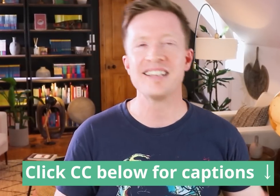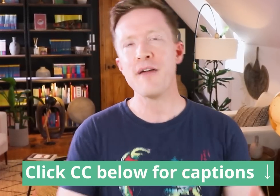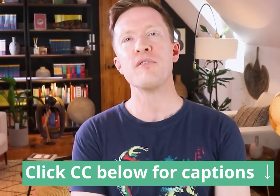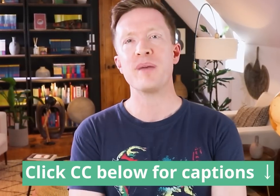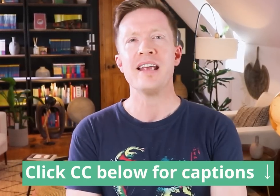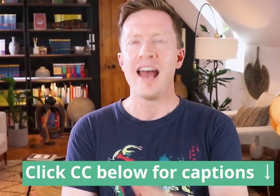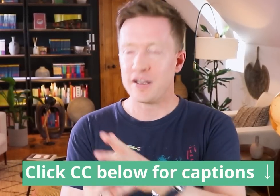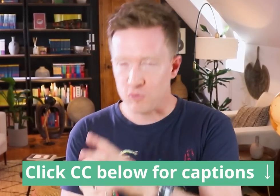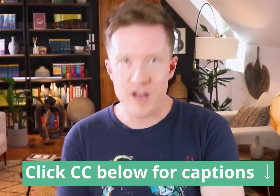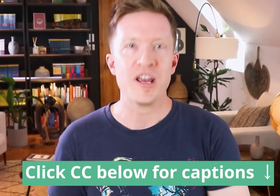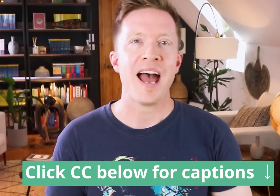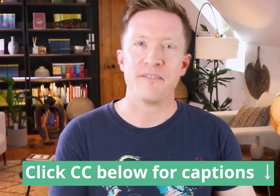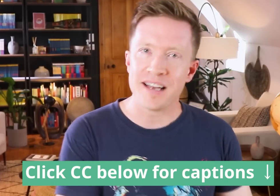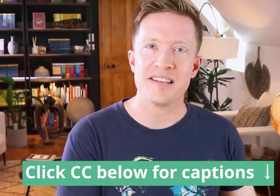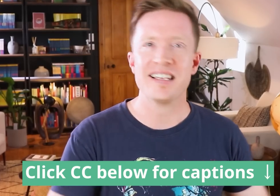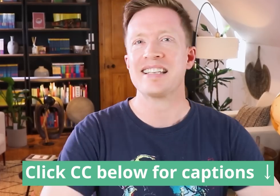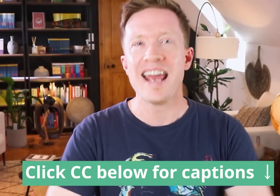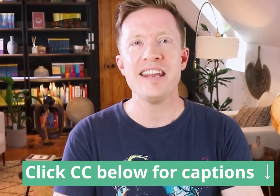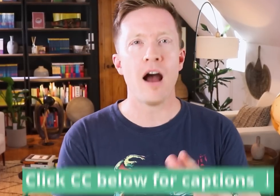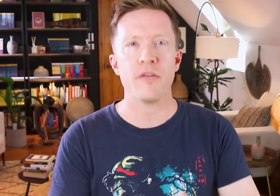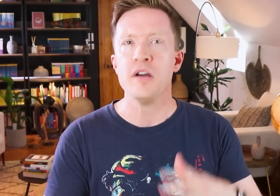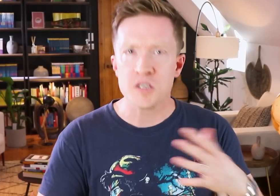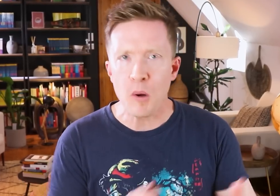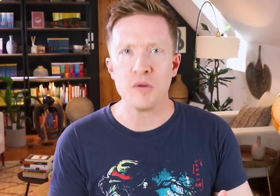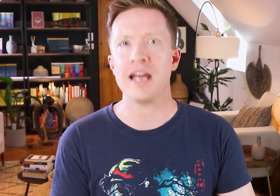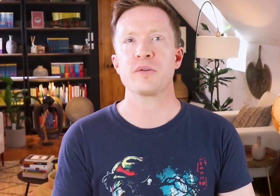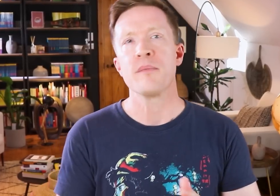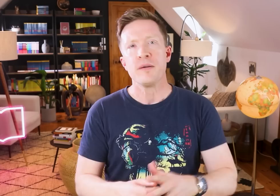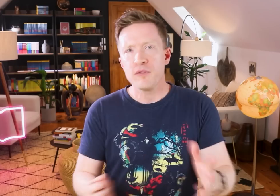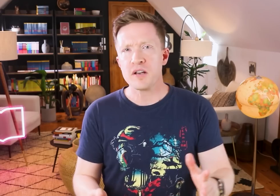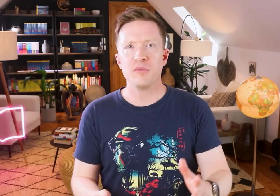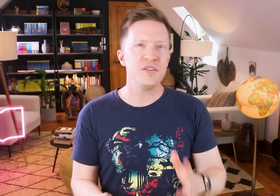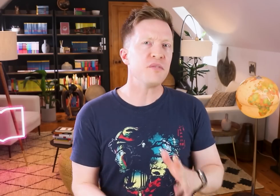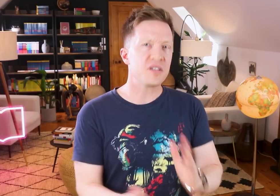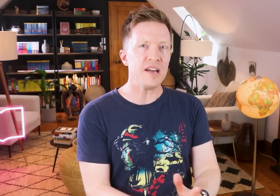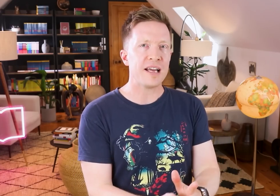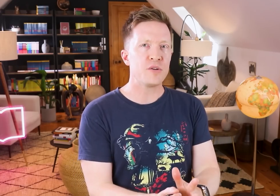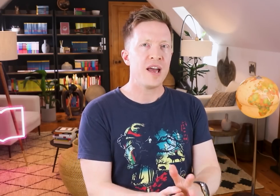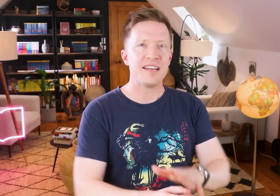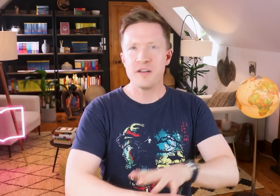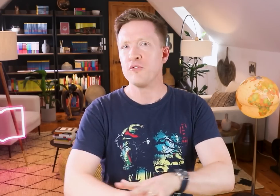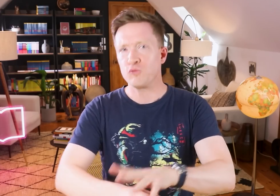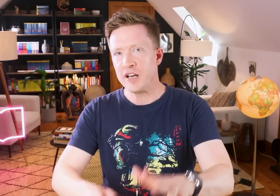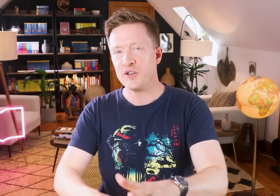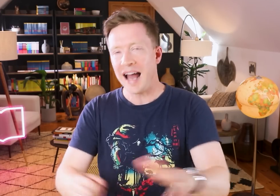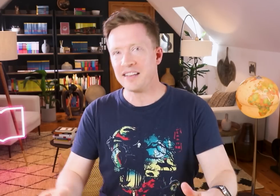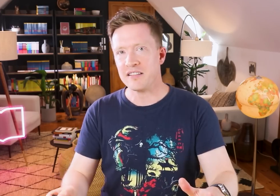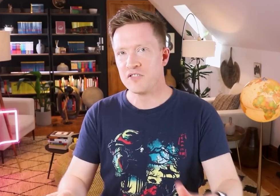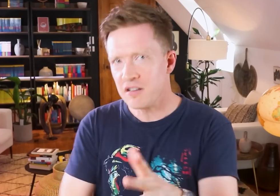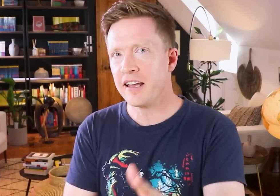it's every bit as rich and fascinating as any other spoken language. For example, did you know sign language has different regional accents, just like